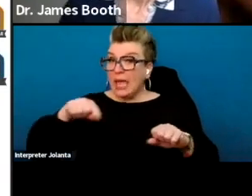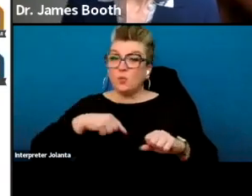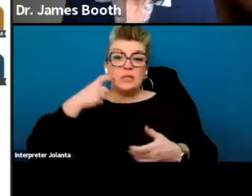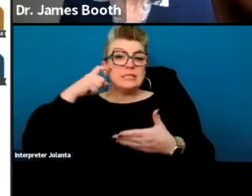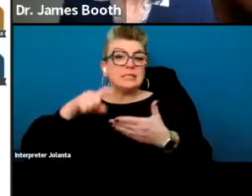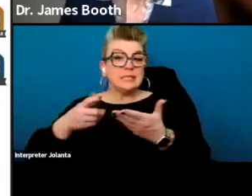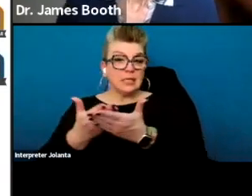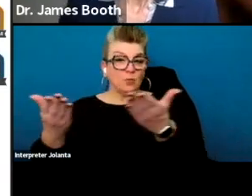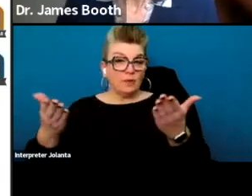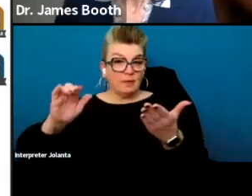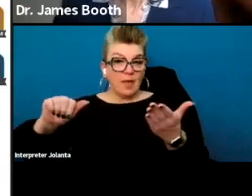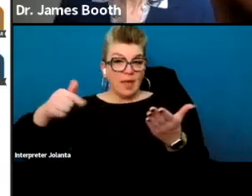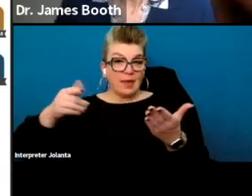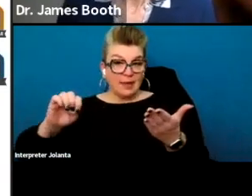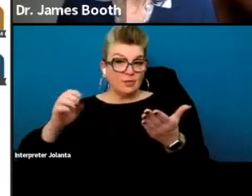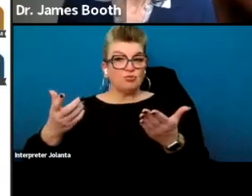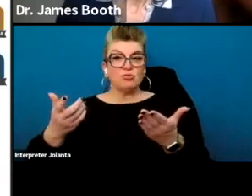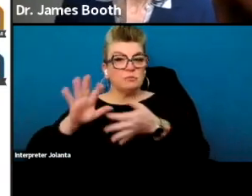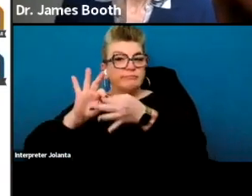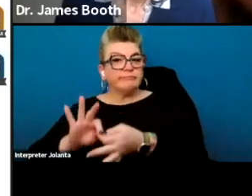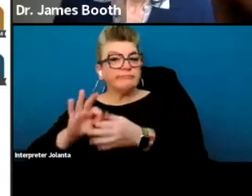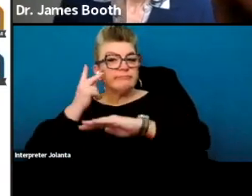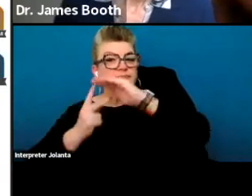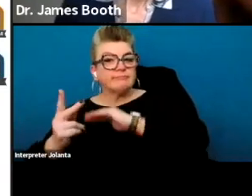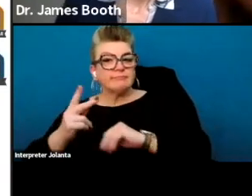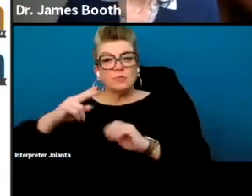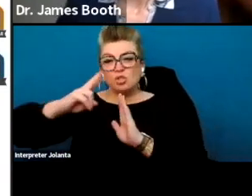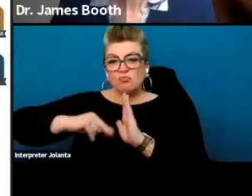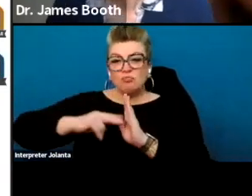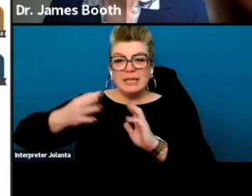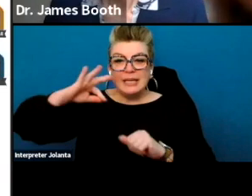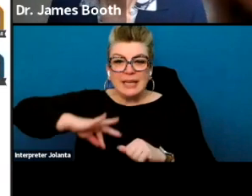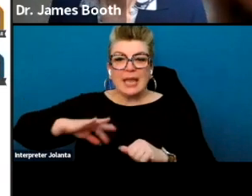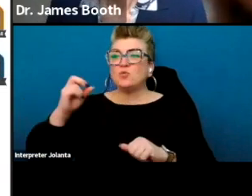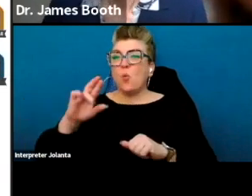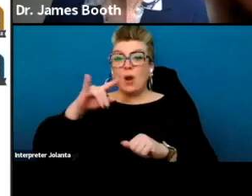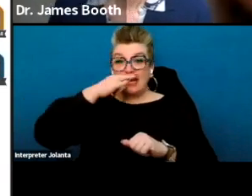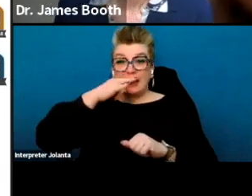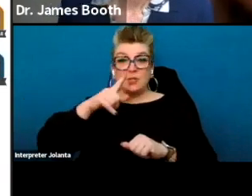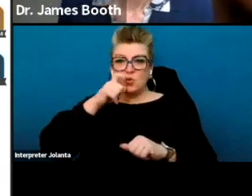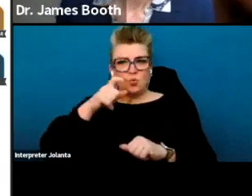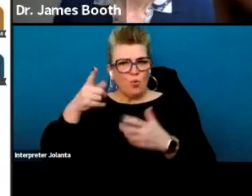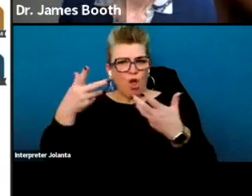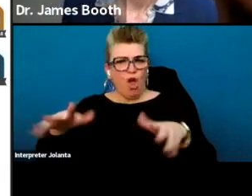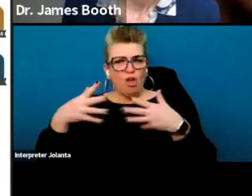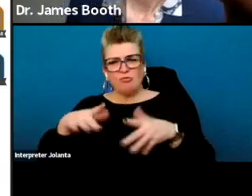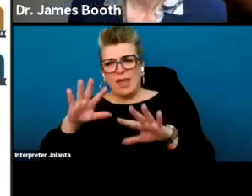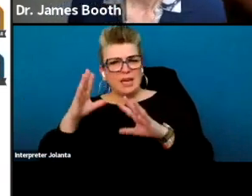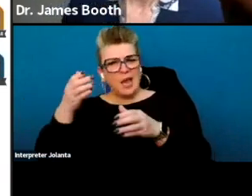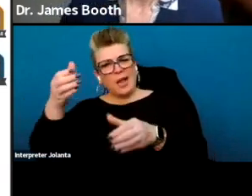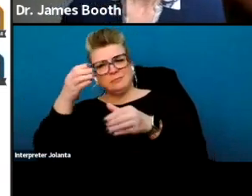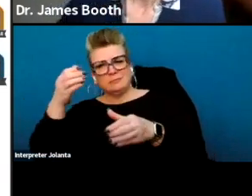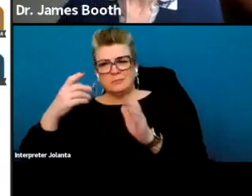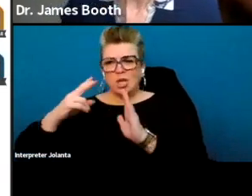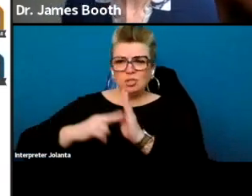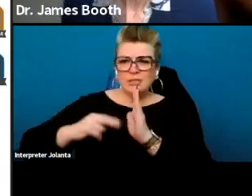of reading gains in kids who aren't beginning readers, so who are kind of, yeah,